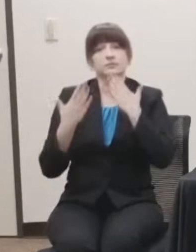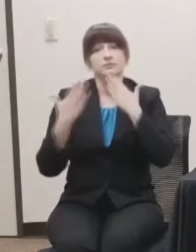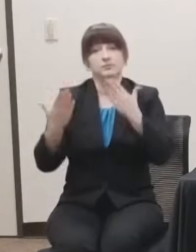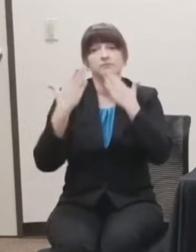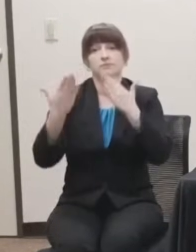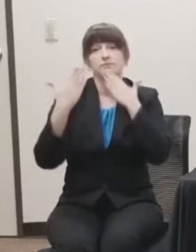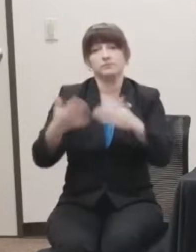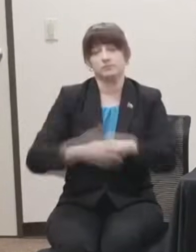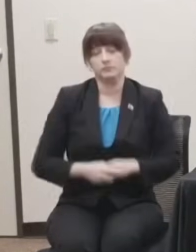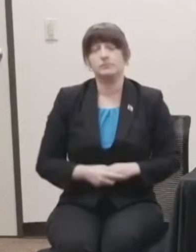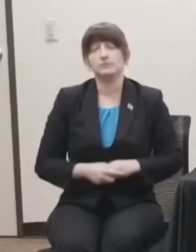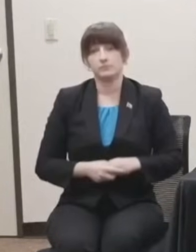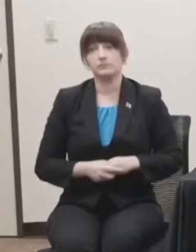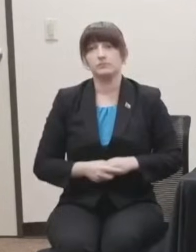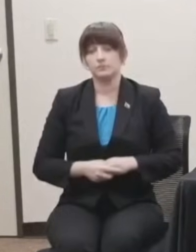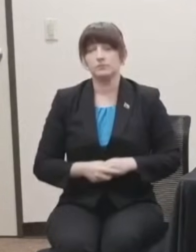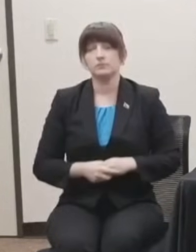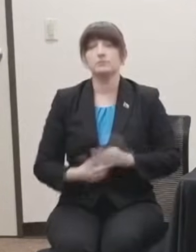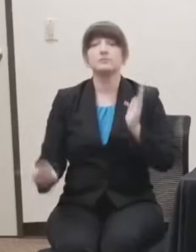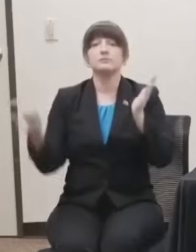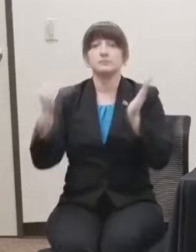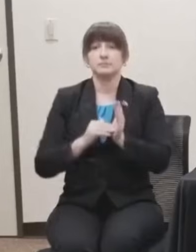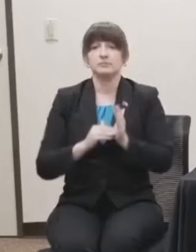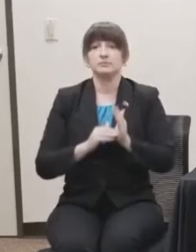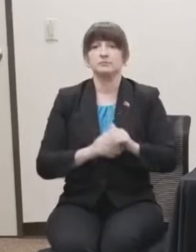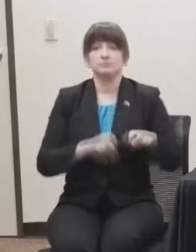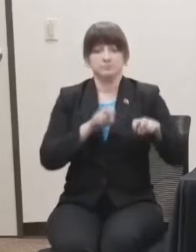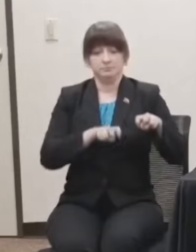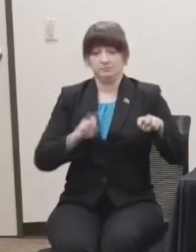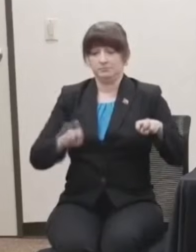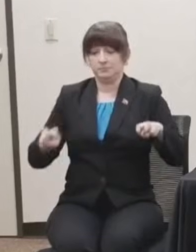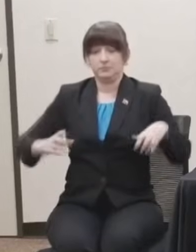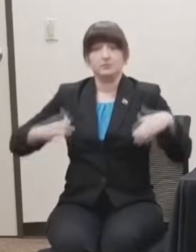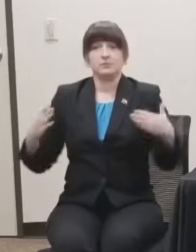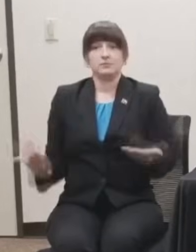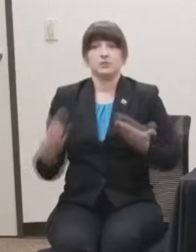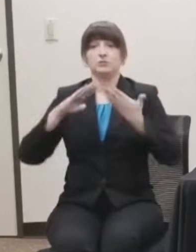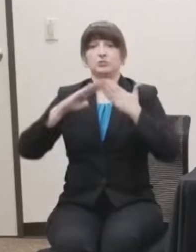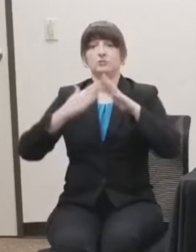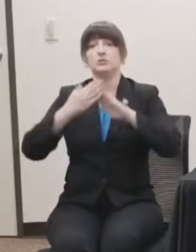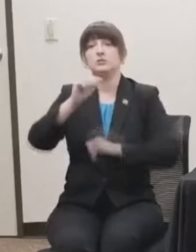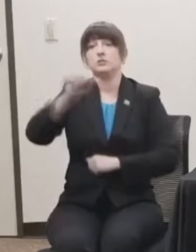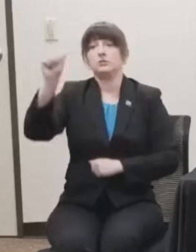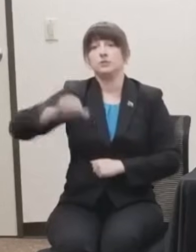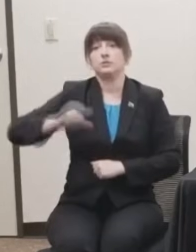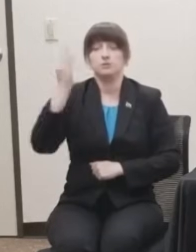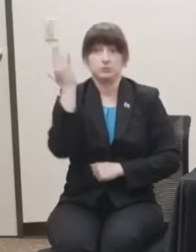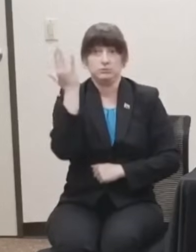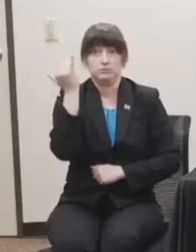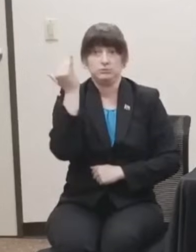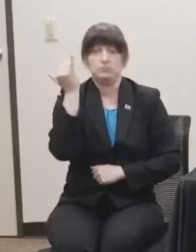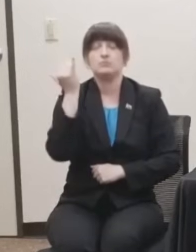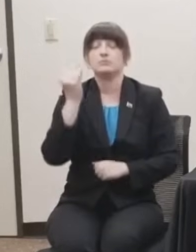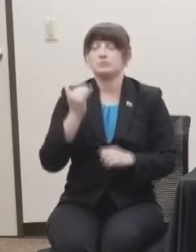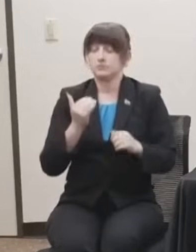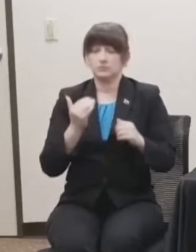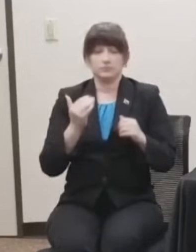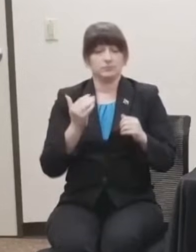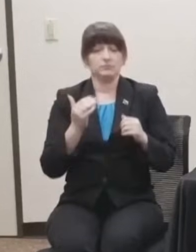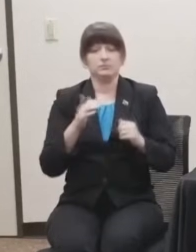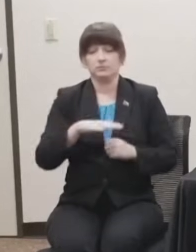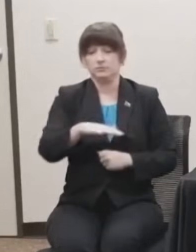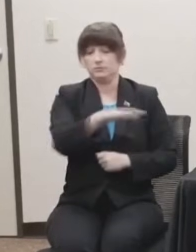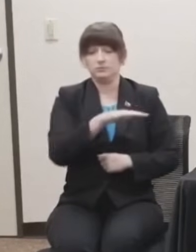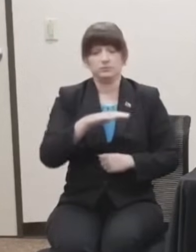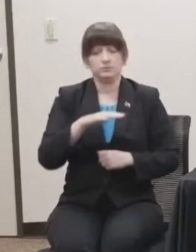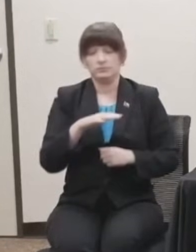We're here, as I mentioned, in Austin today because there have been lives lost